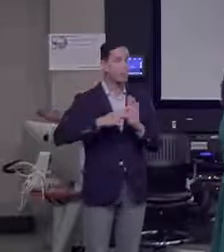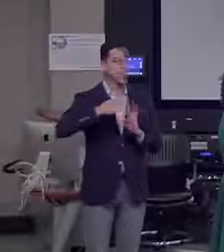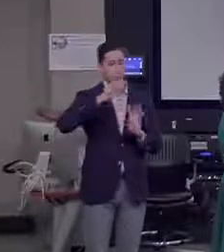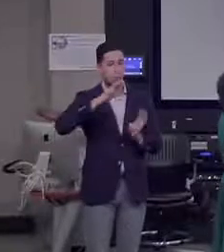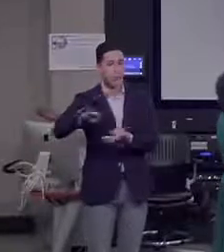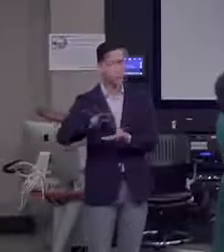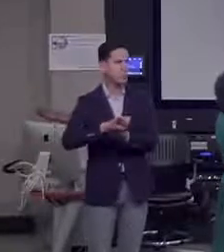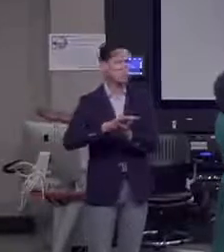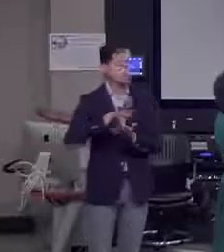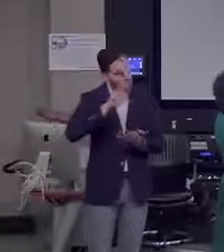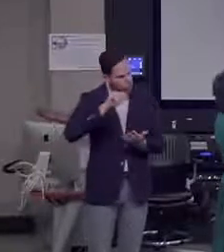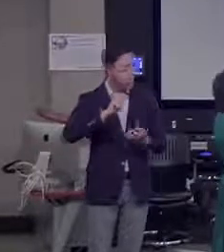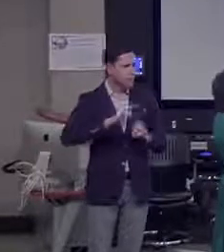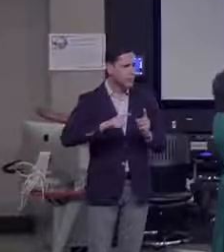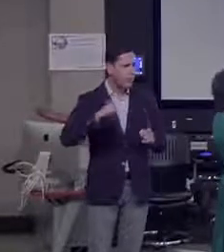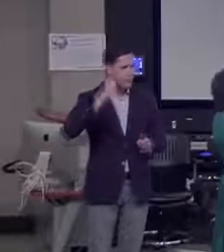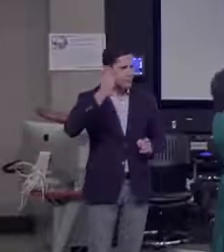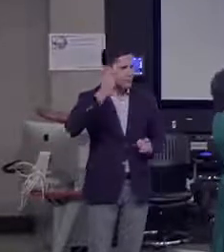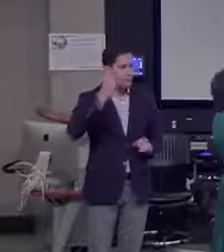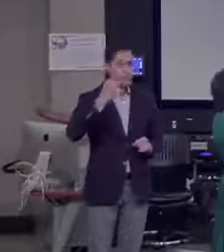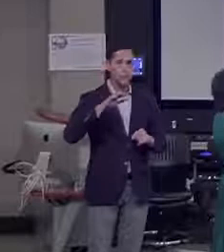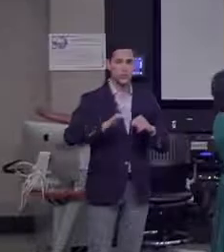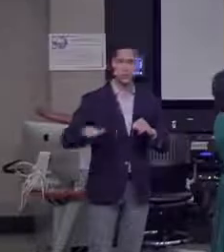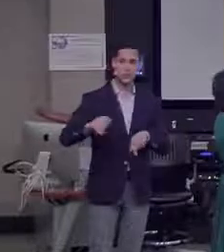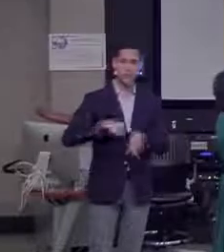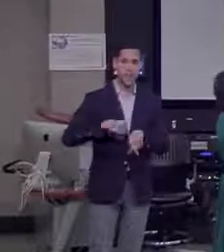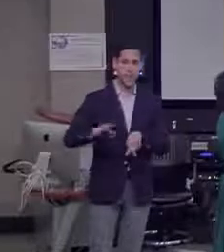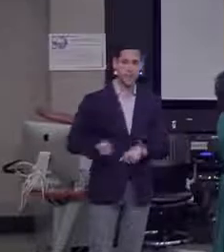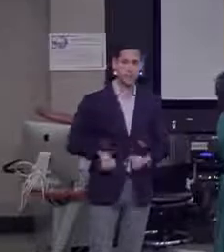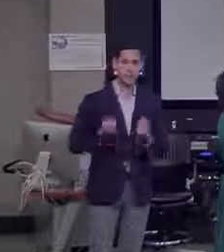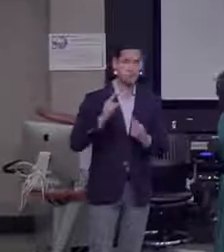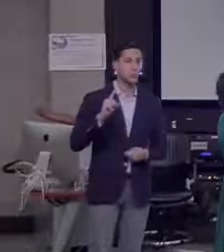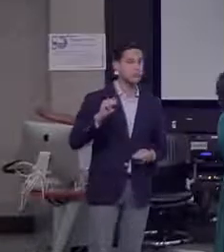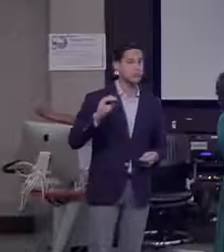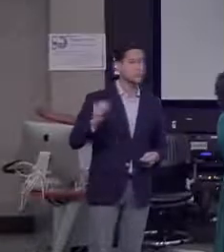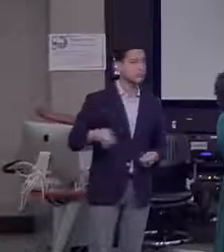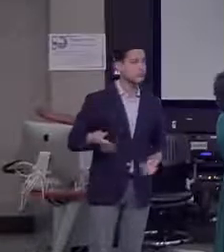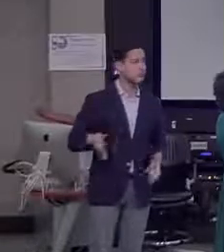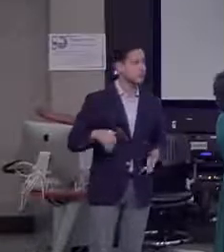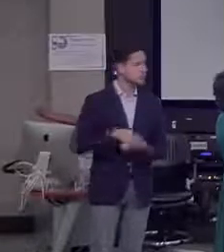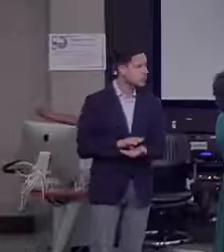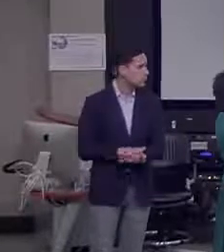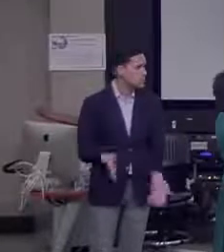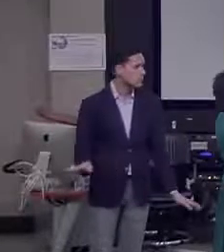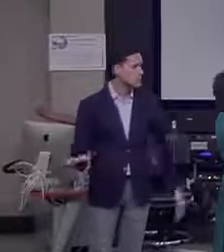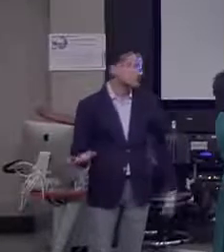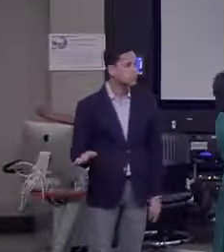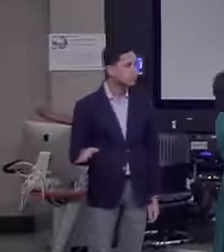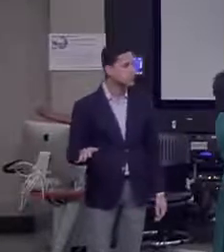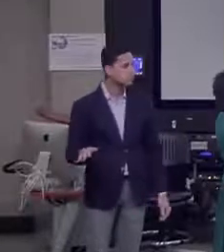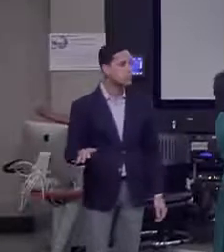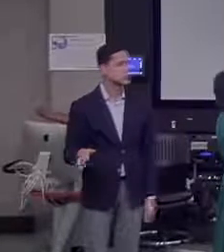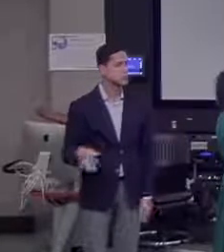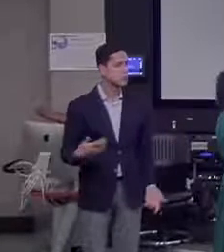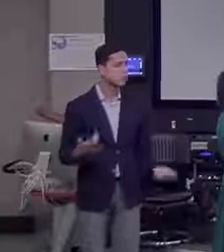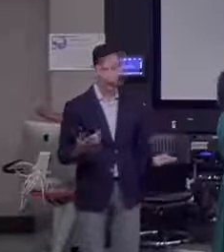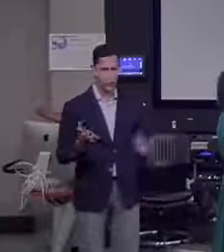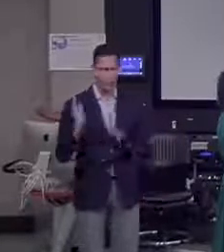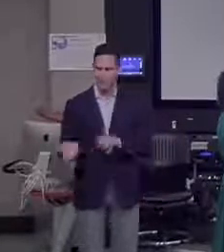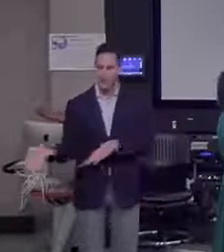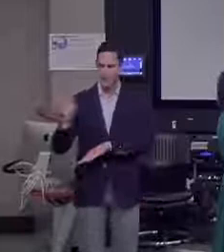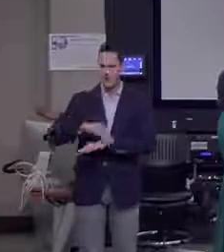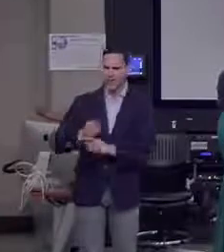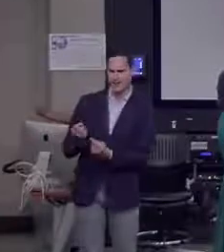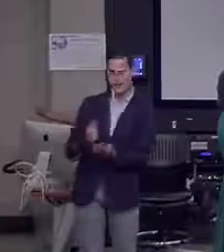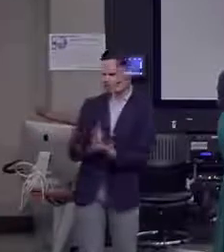but only 20% of a child's time, of their waking time, is spent in school. So it's time to